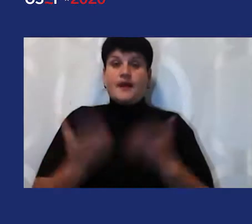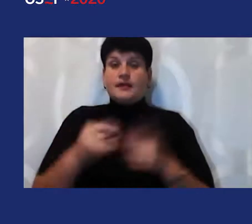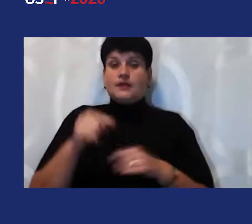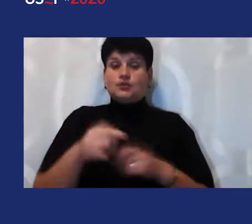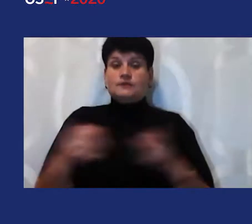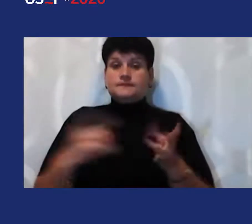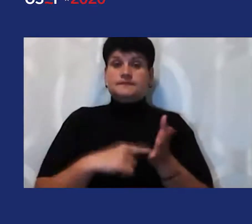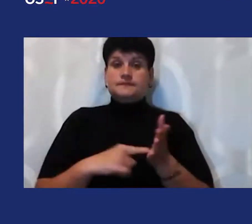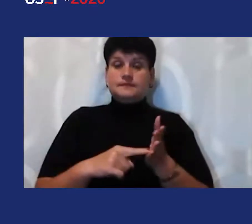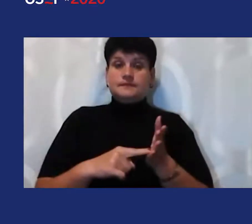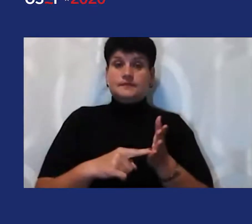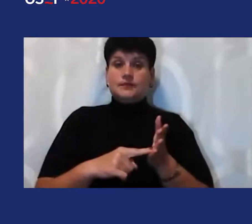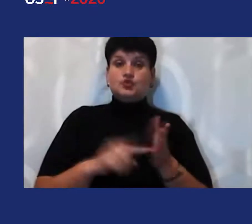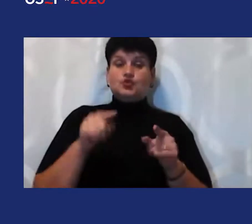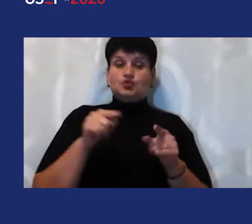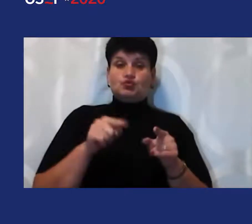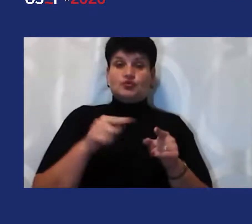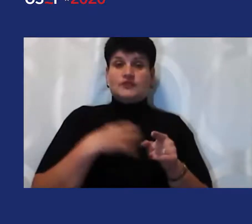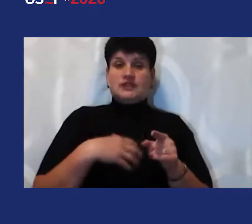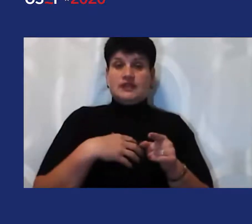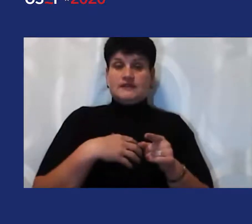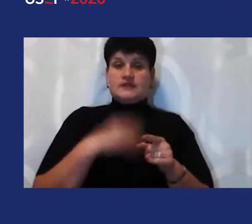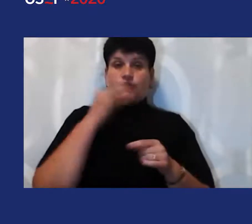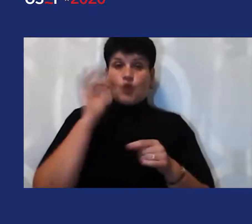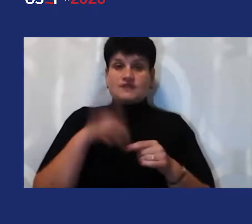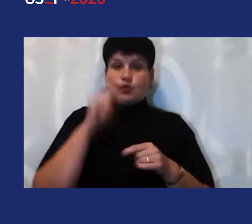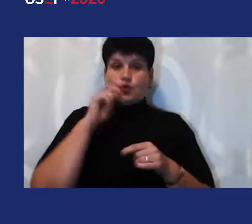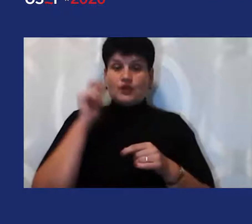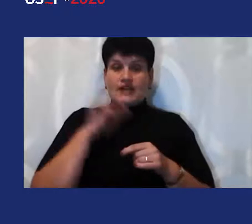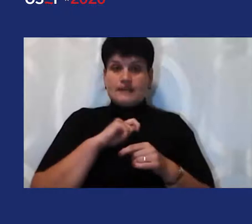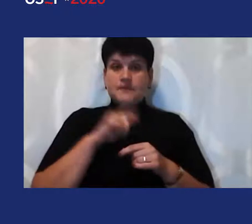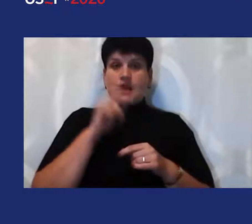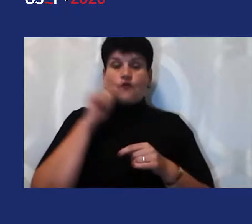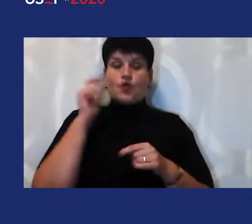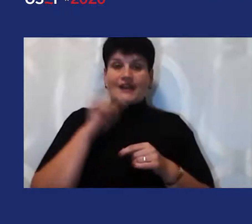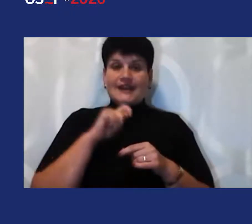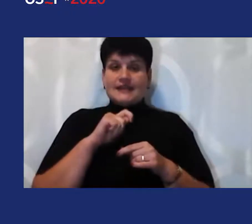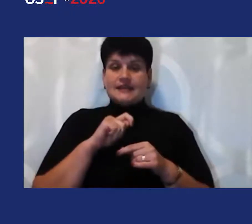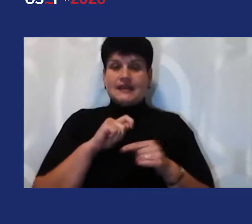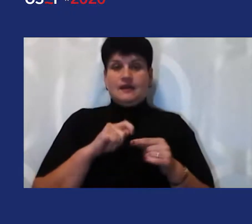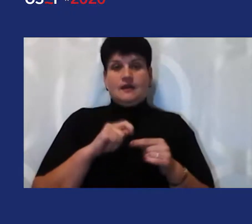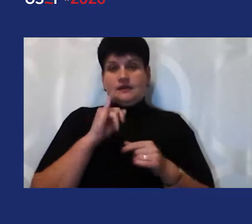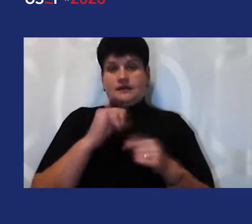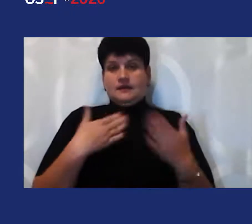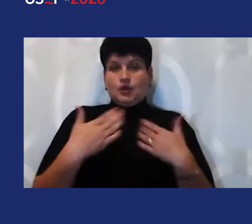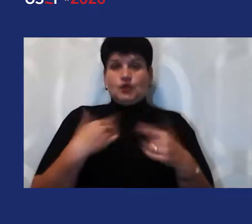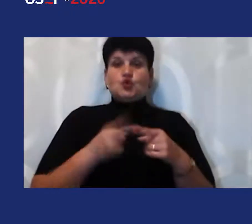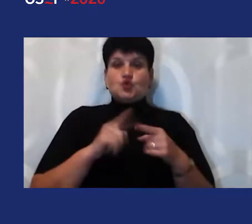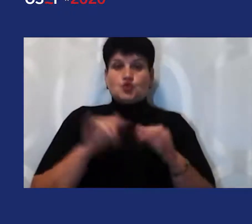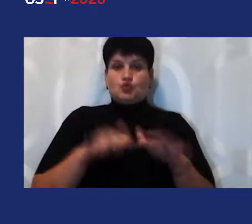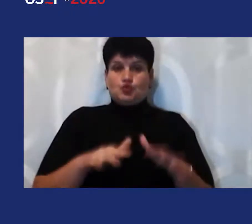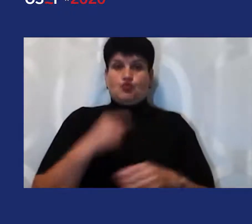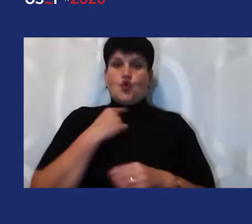proper safety of the voters. But in Ukraine, people treat such